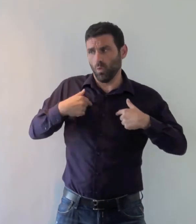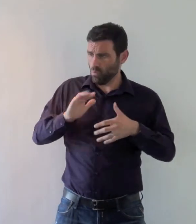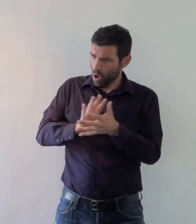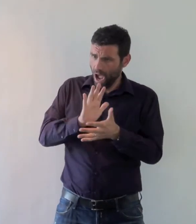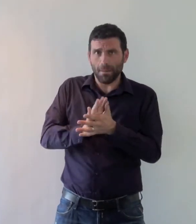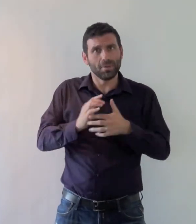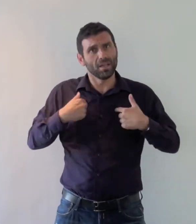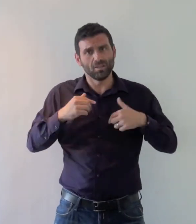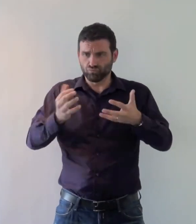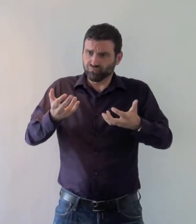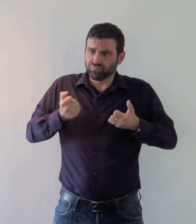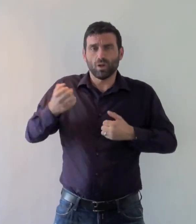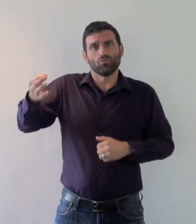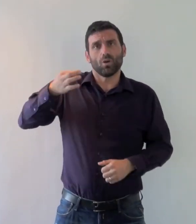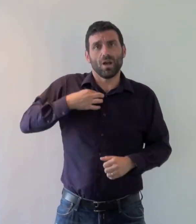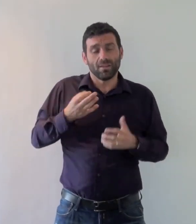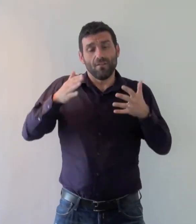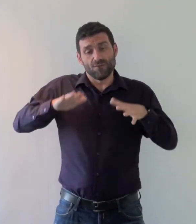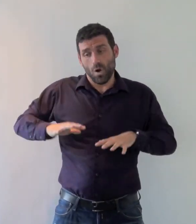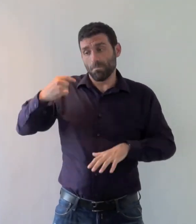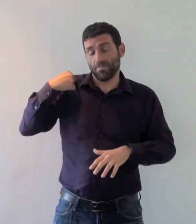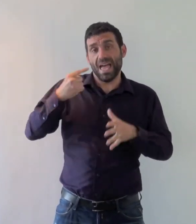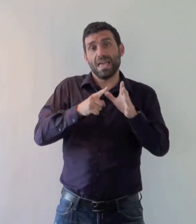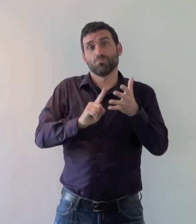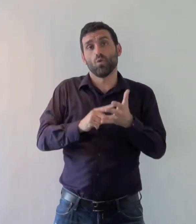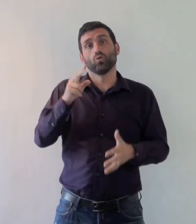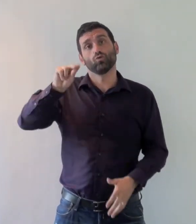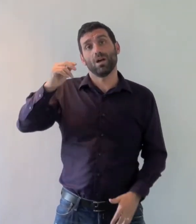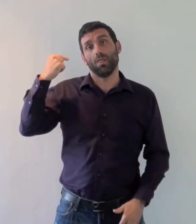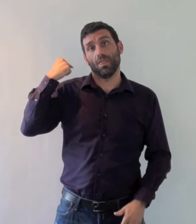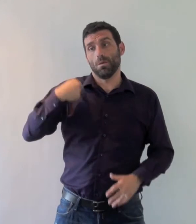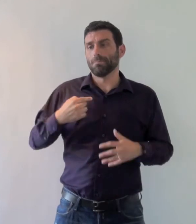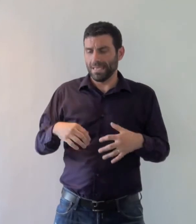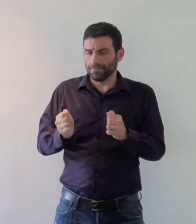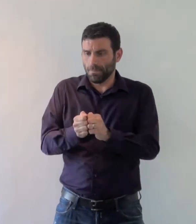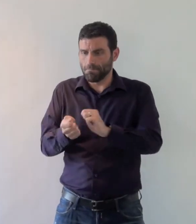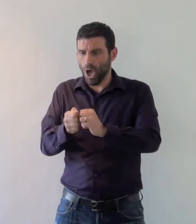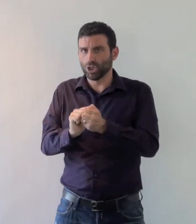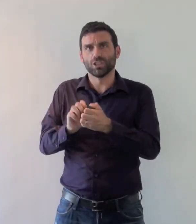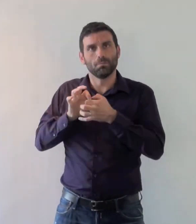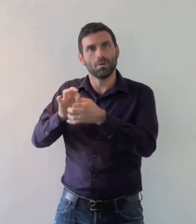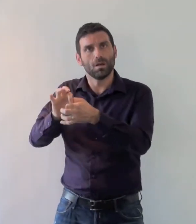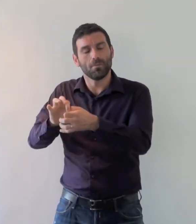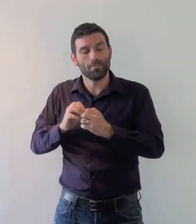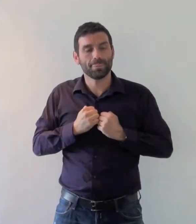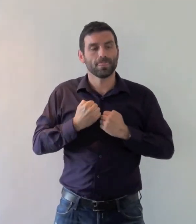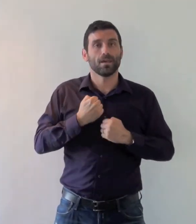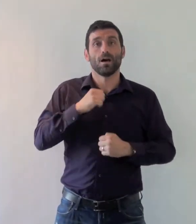out. The Ruberslaw team is delighted by this request, and we have been in formal partnership in this since